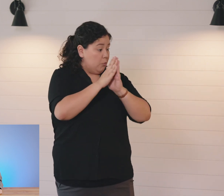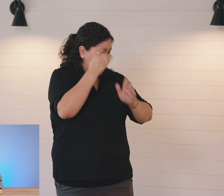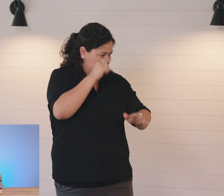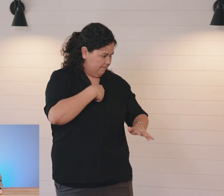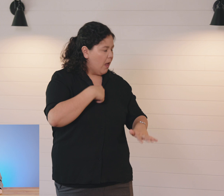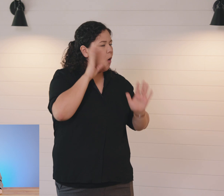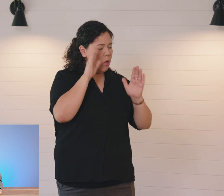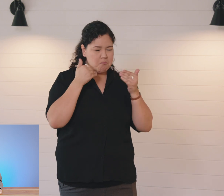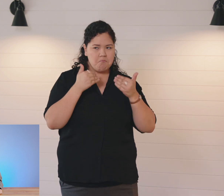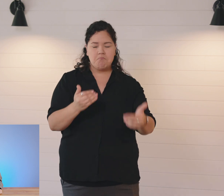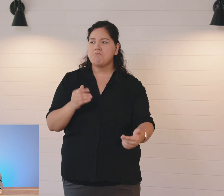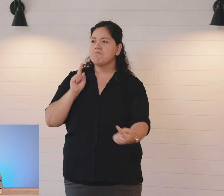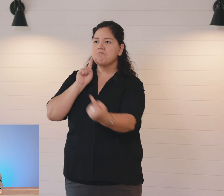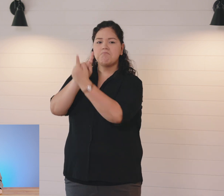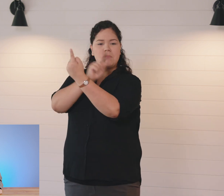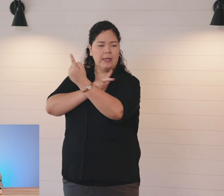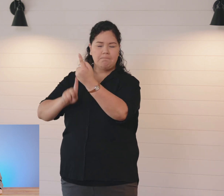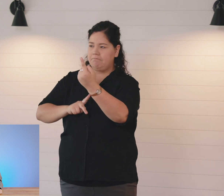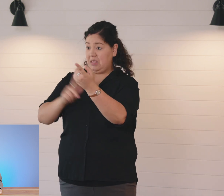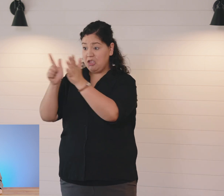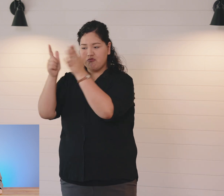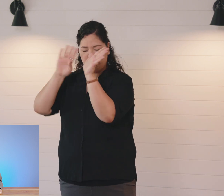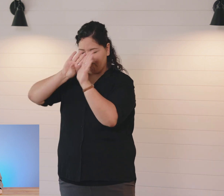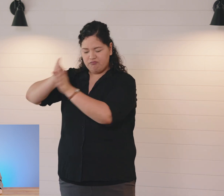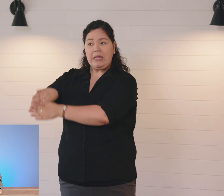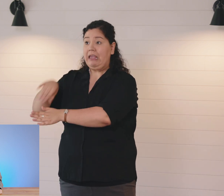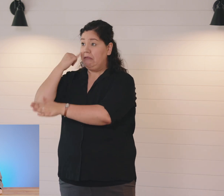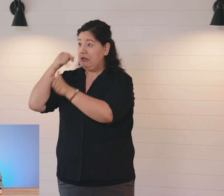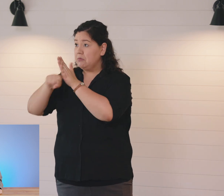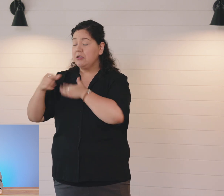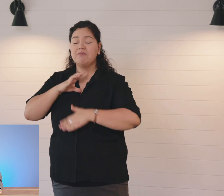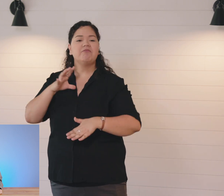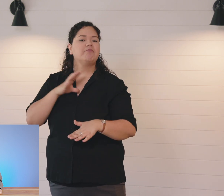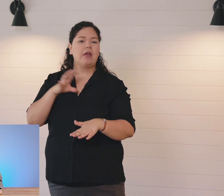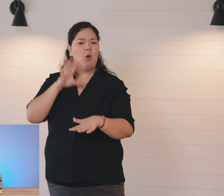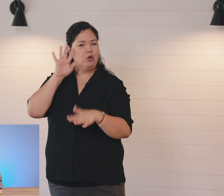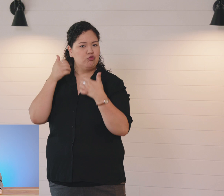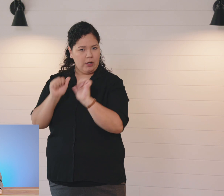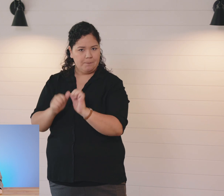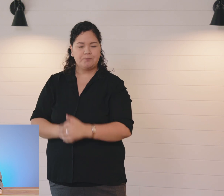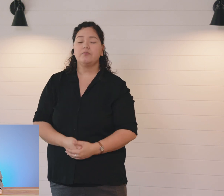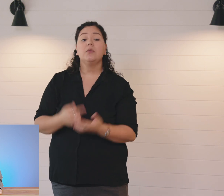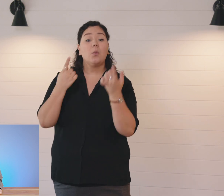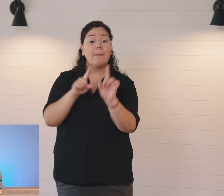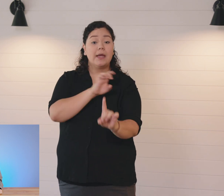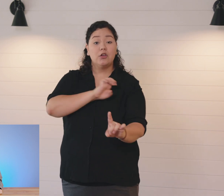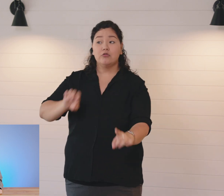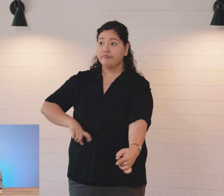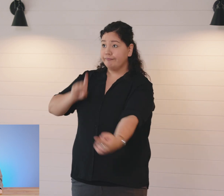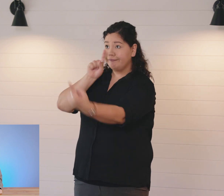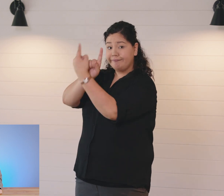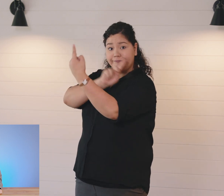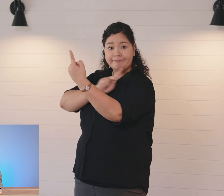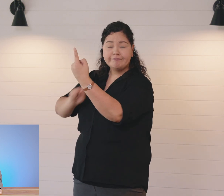will go to the king, even though it's against the law. And if I perish, I perish. Well, she goes to the king. He extends his gold